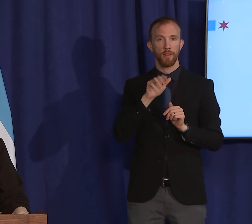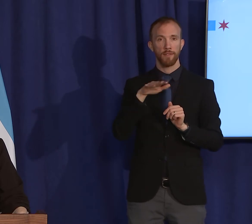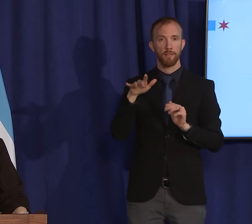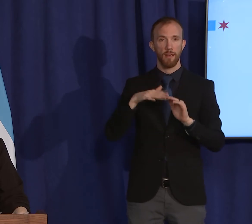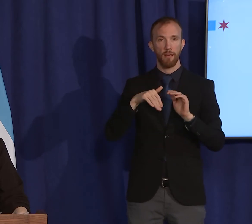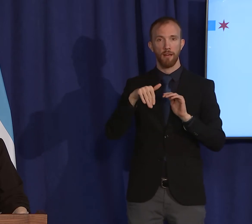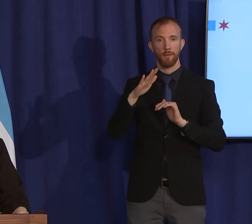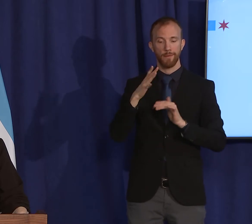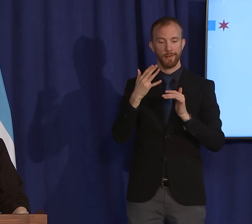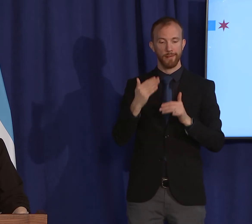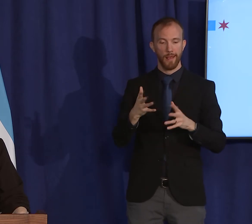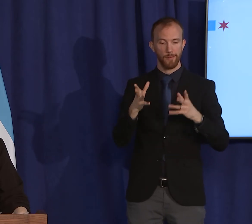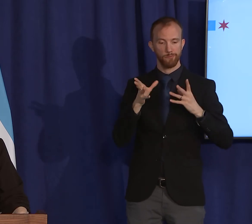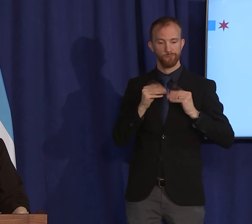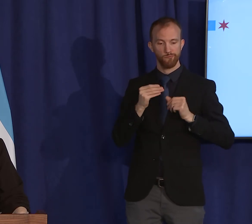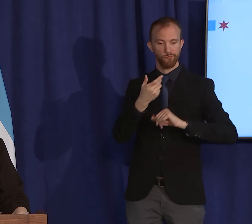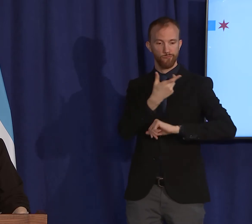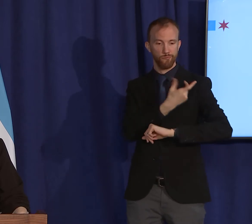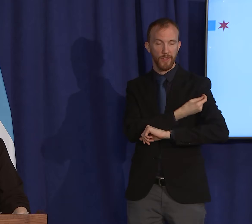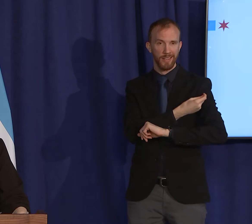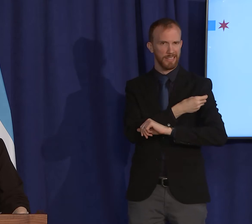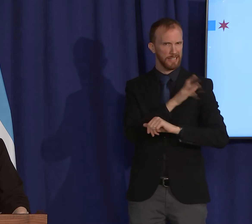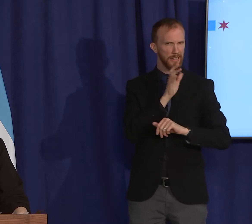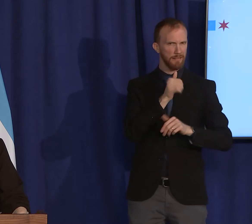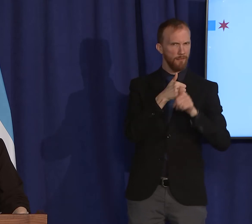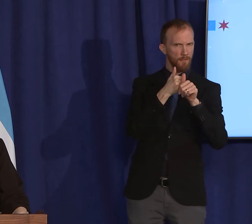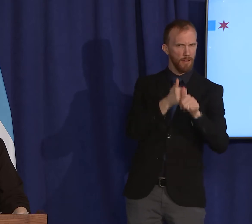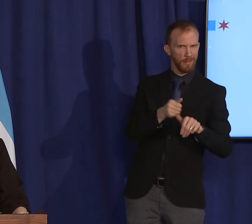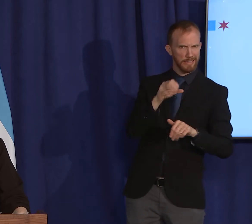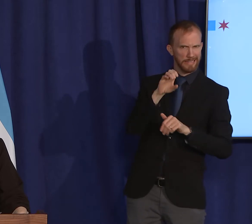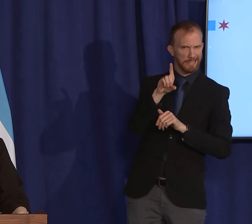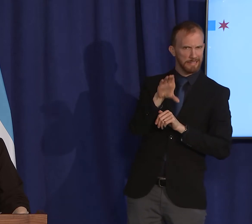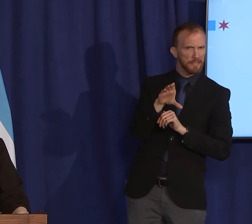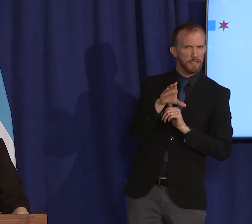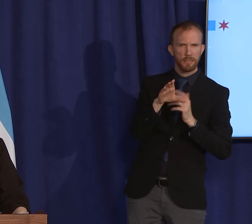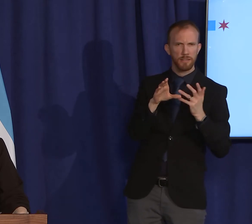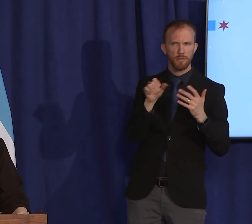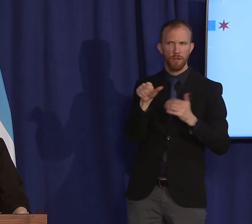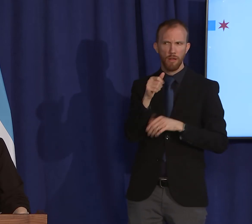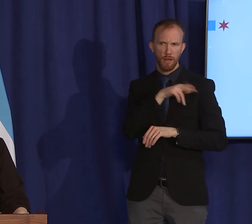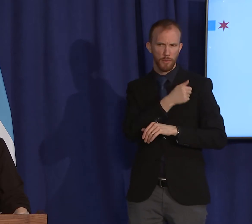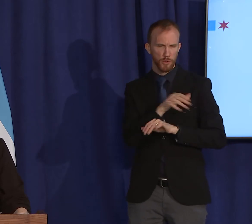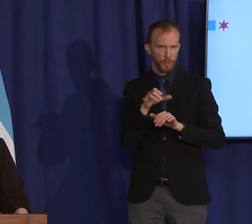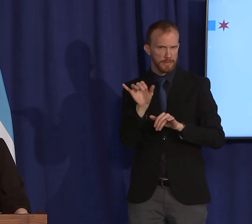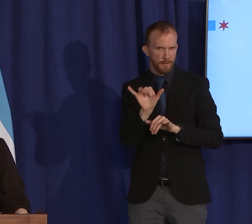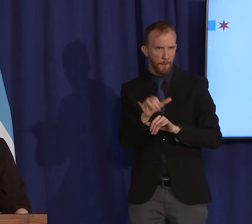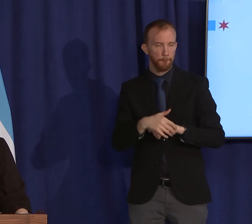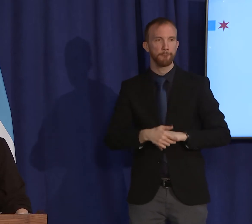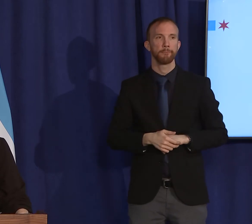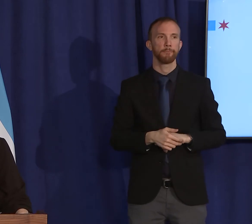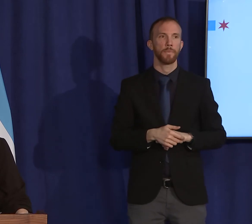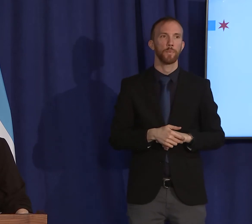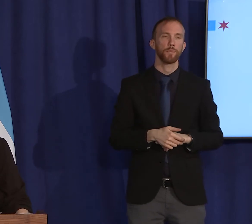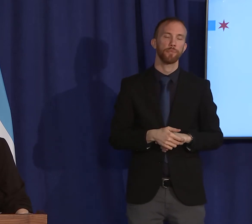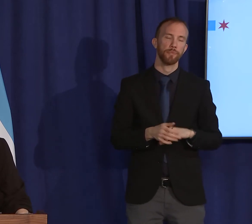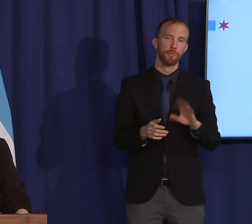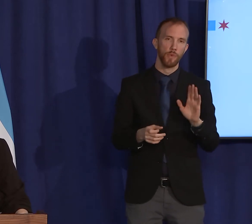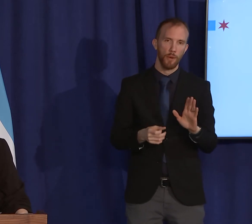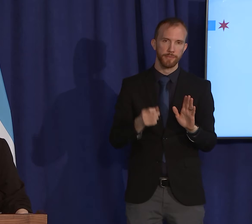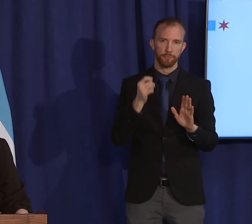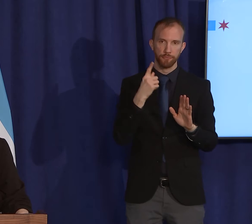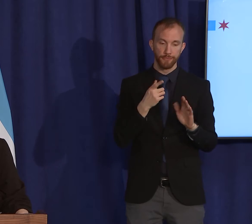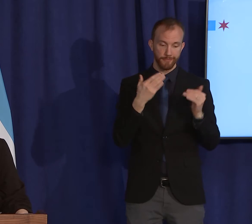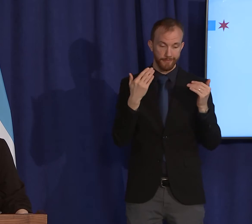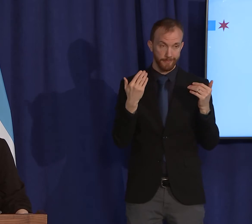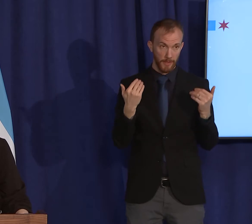guidelines, and are other hospitals taking a similar approach? So the recommendation, of course, right now